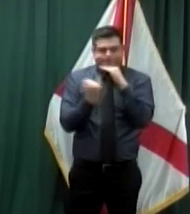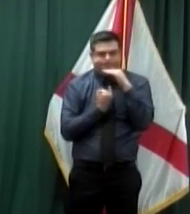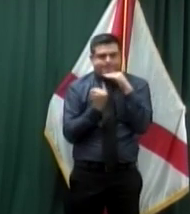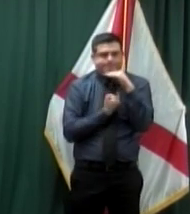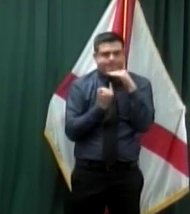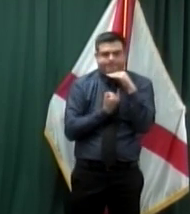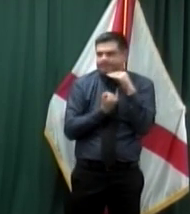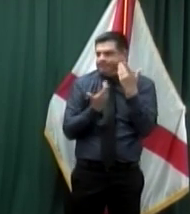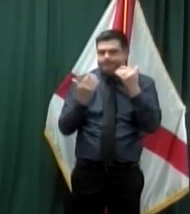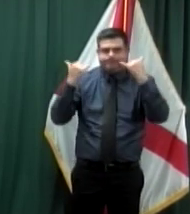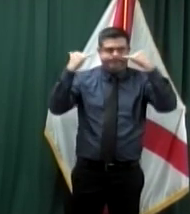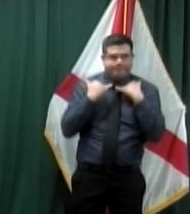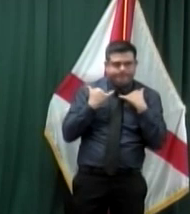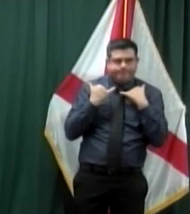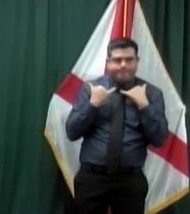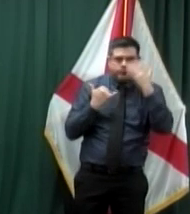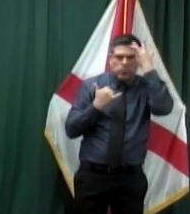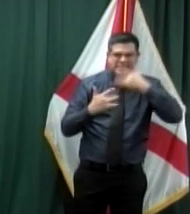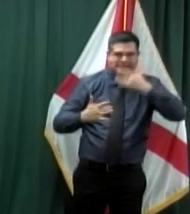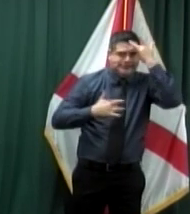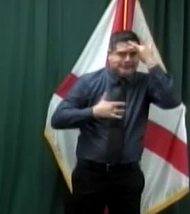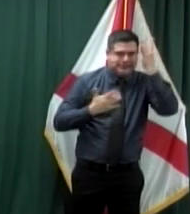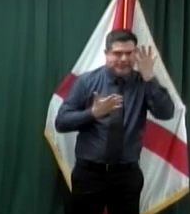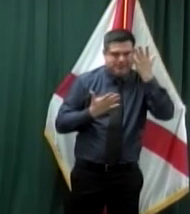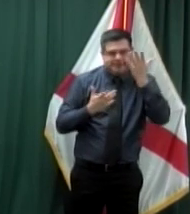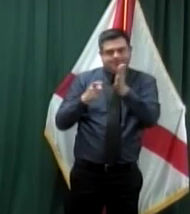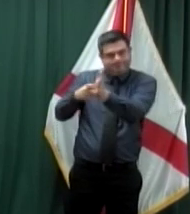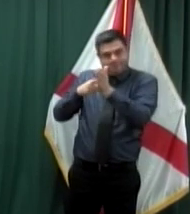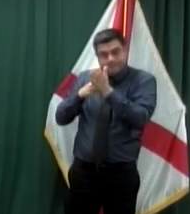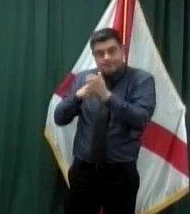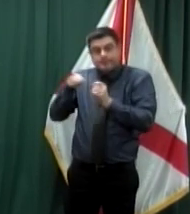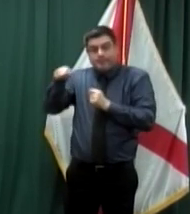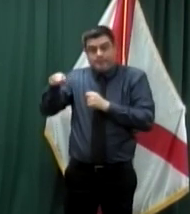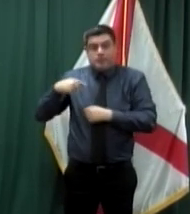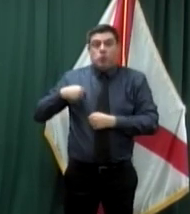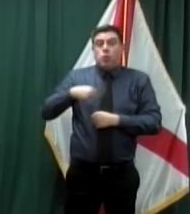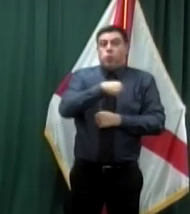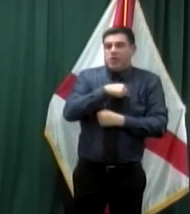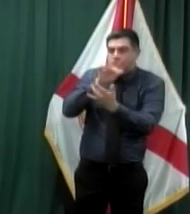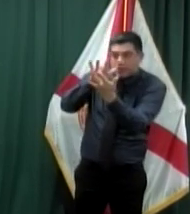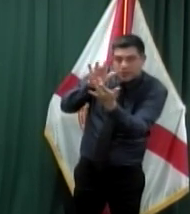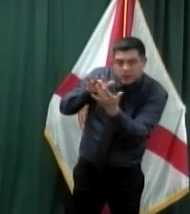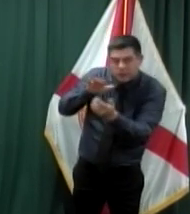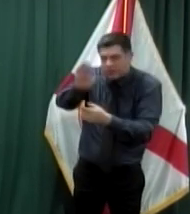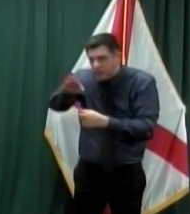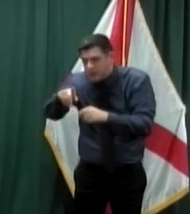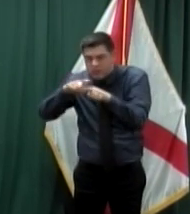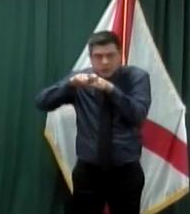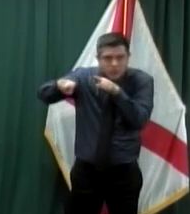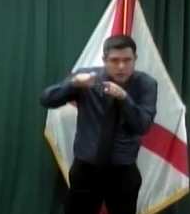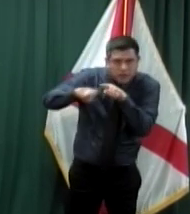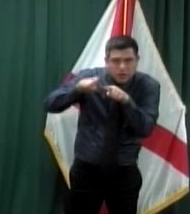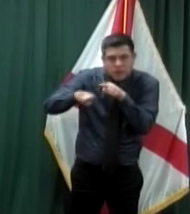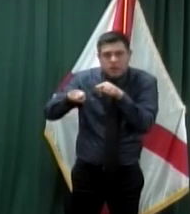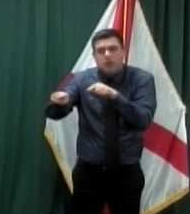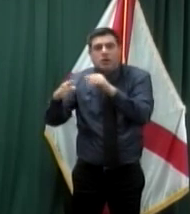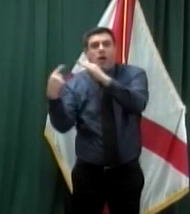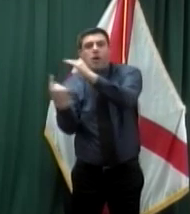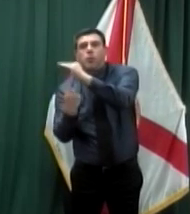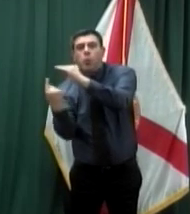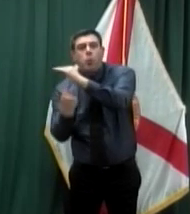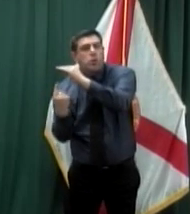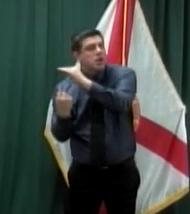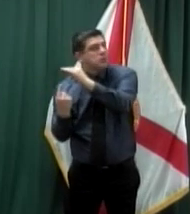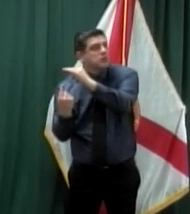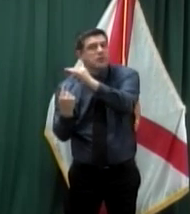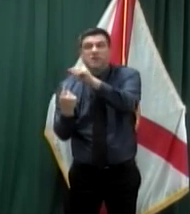very grateful that our people were calling her. She was all by herself, had no family or friends close. She looked